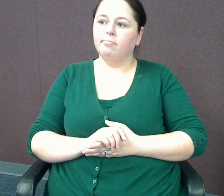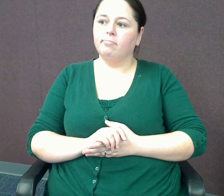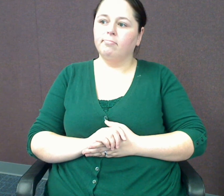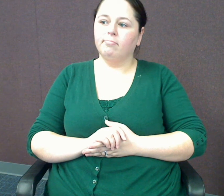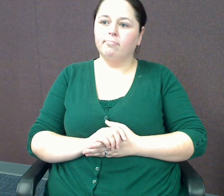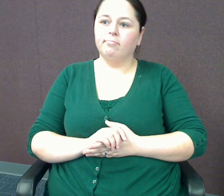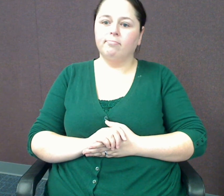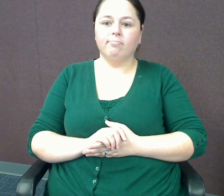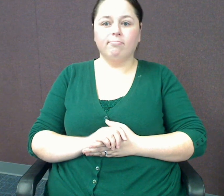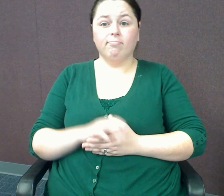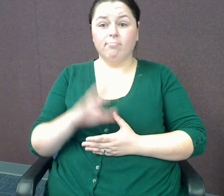Mr. Jones,